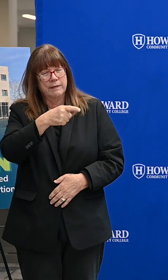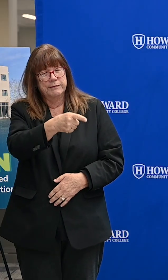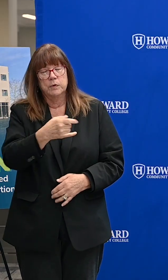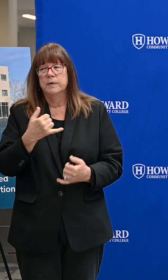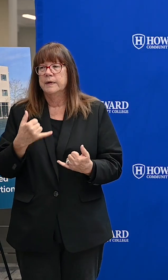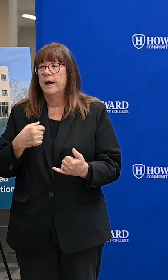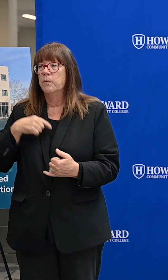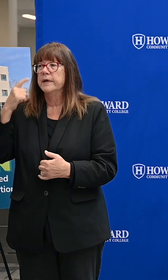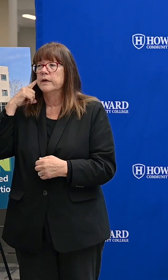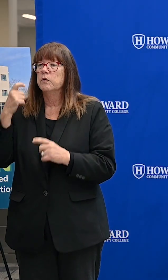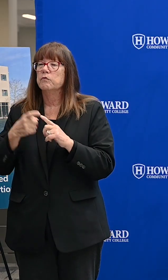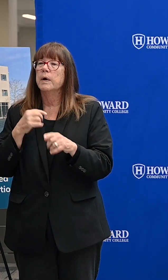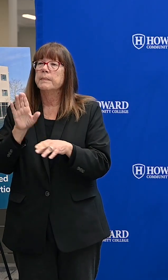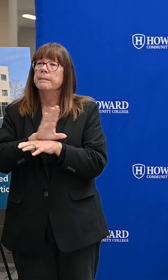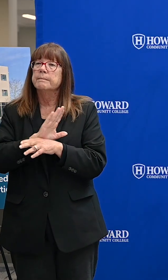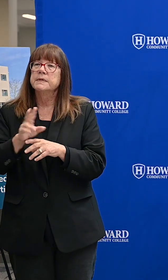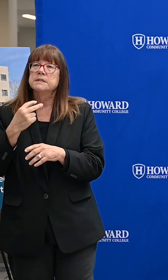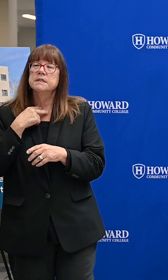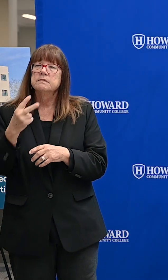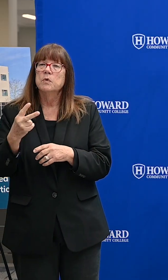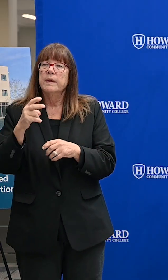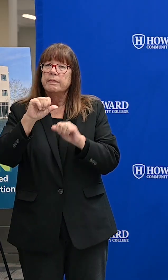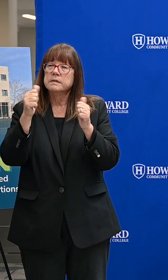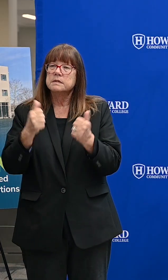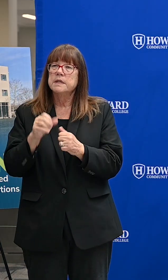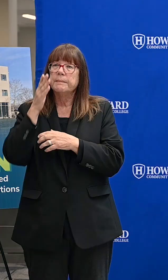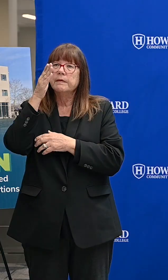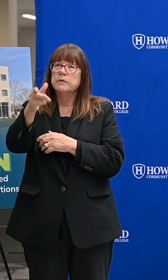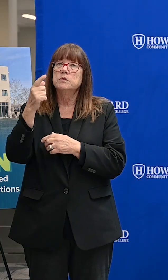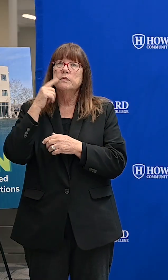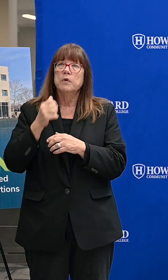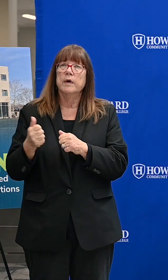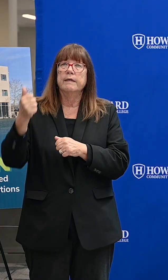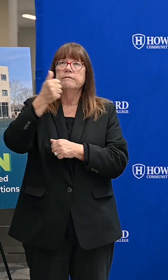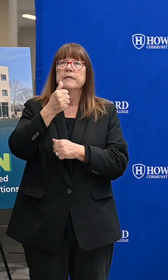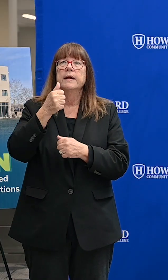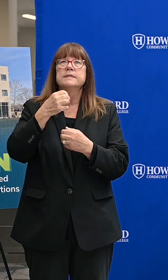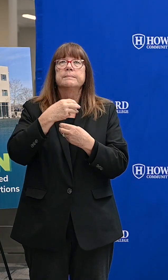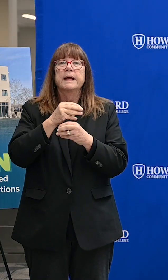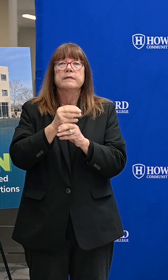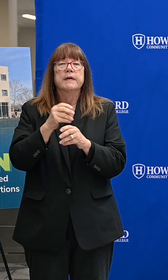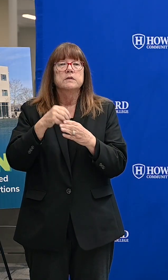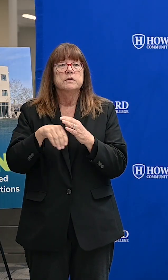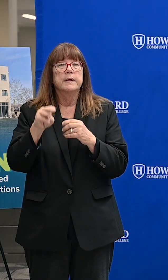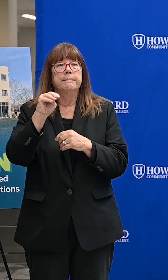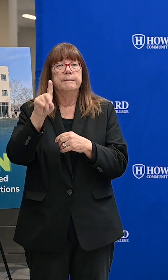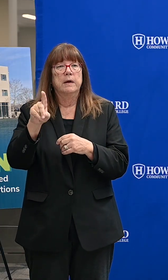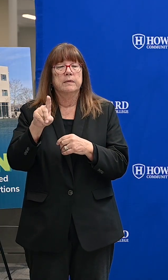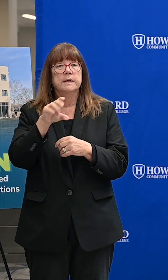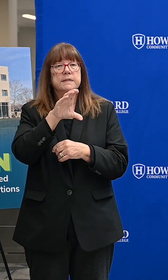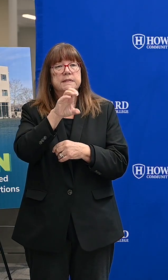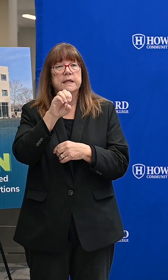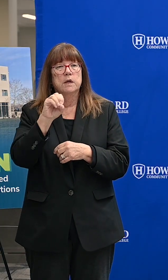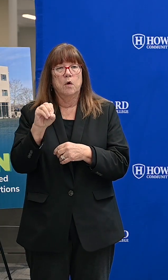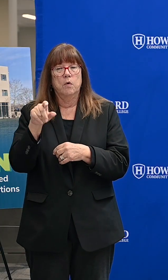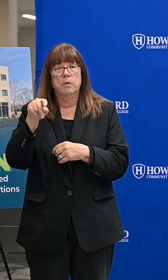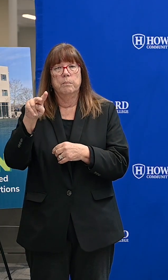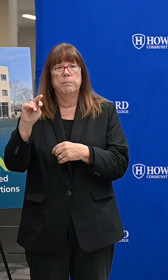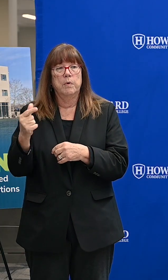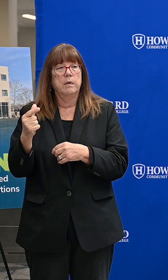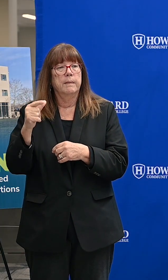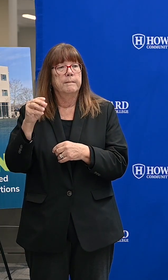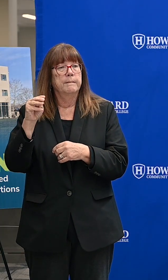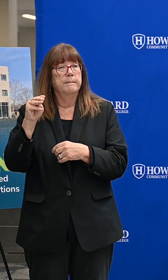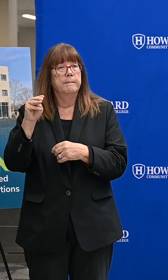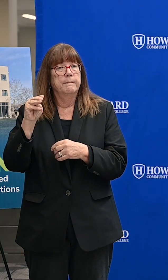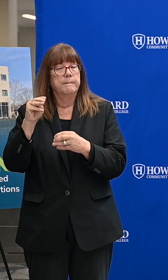an industry voice shaping the future of advanced manufacturing in Maryland. Please welcome CEO of Prime Manufacturing, Mr. Luke Chow.